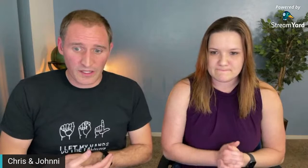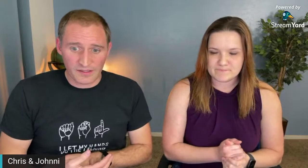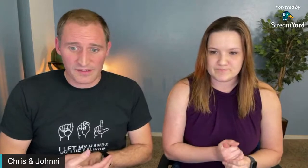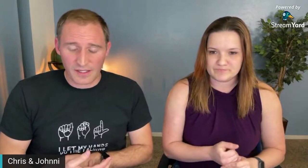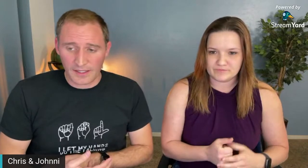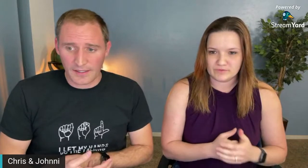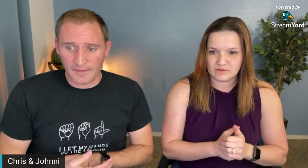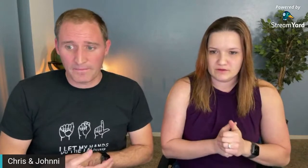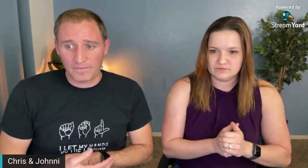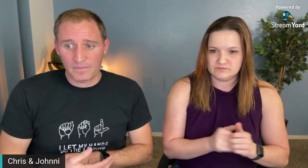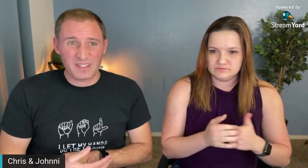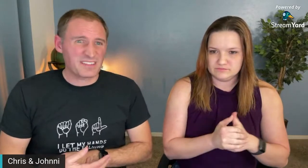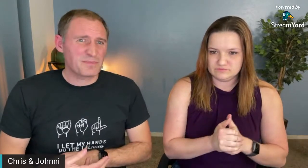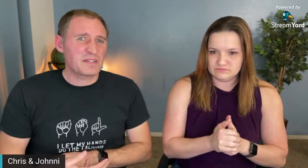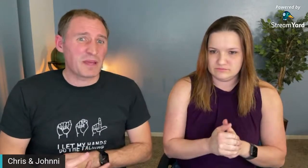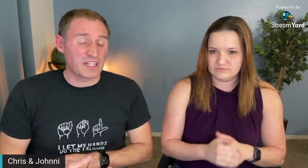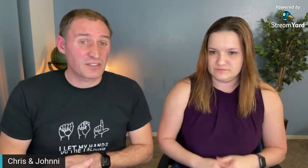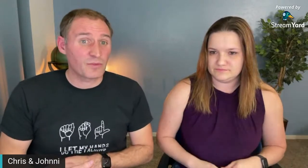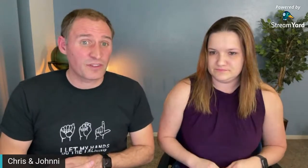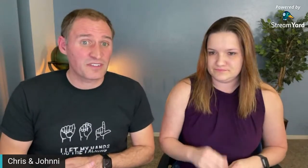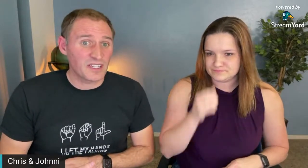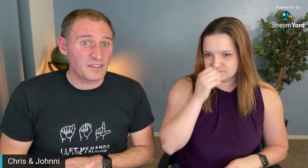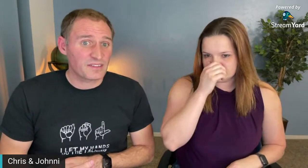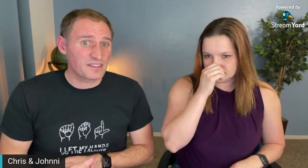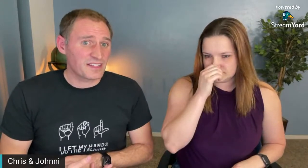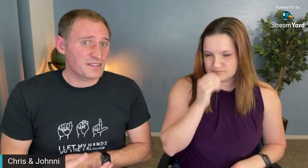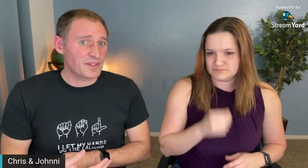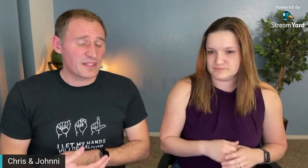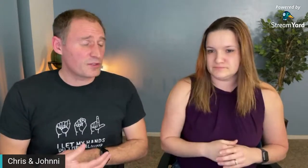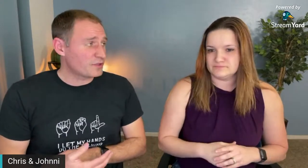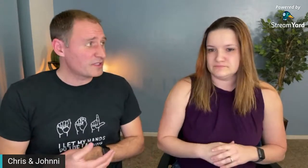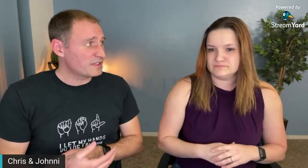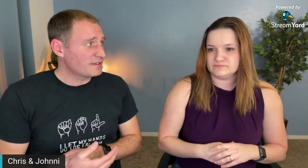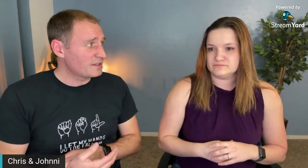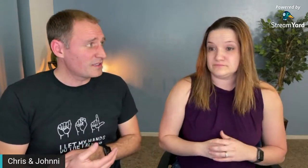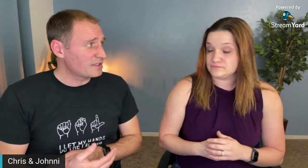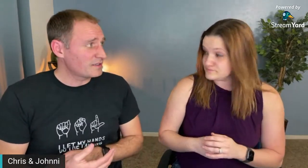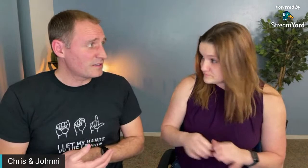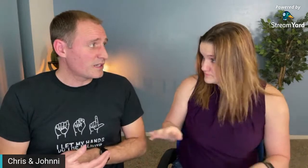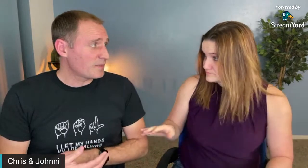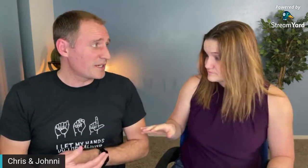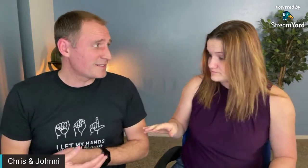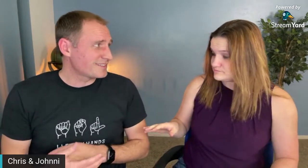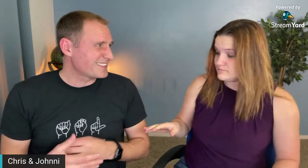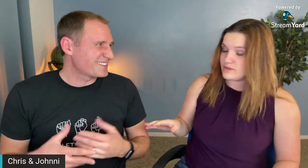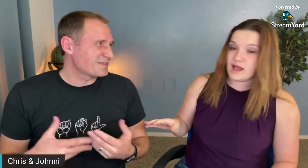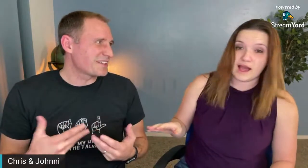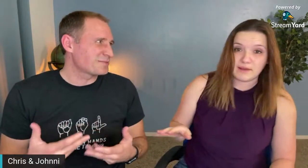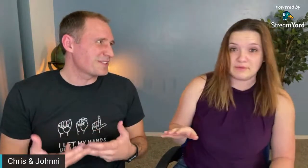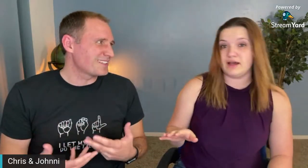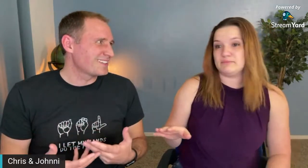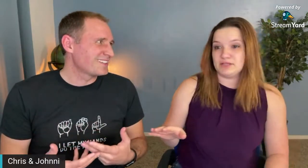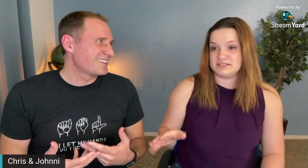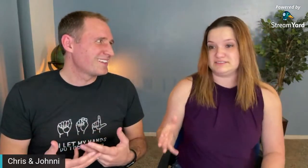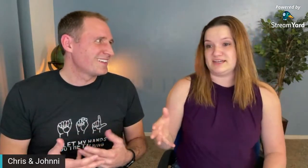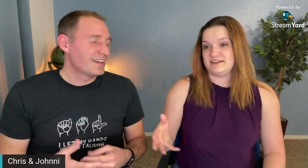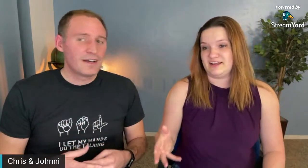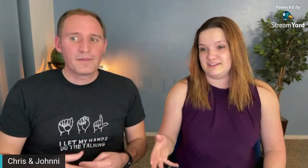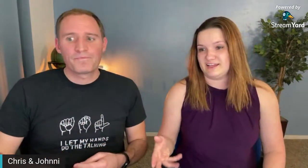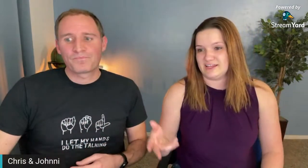was just being patient with ourselves. Is that something that you wanted to talk about? Because sometimes I'm lost. I left